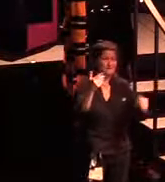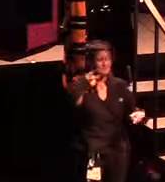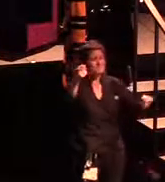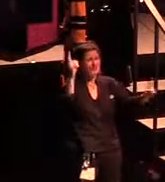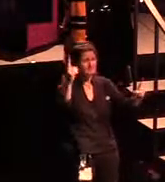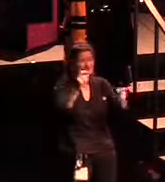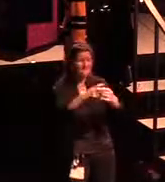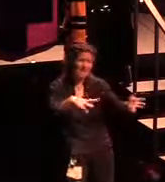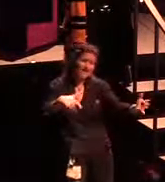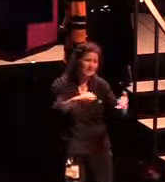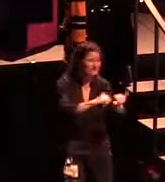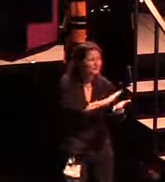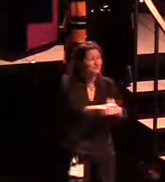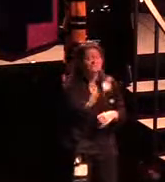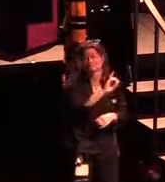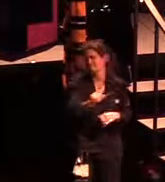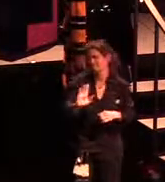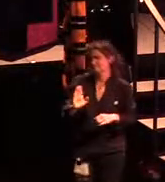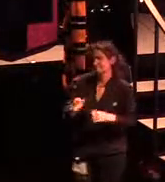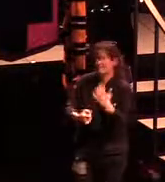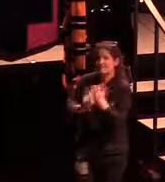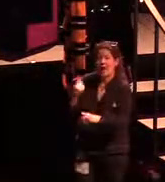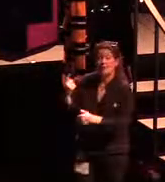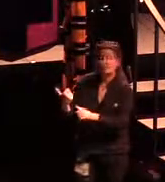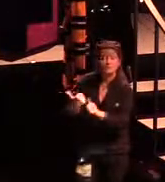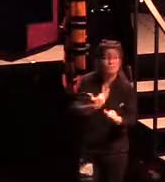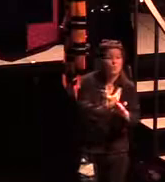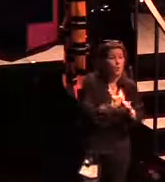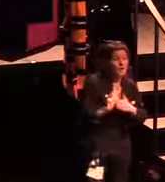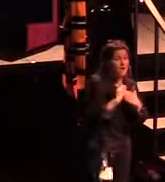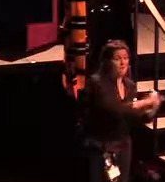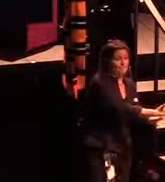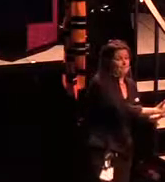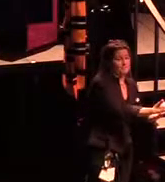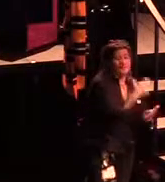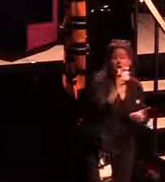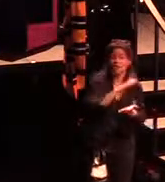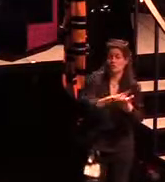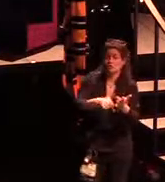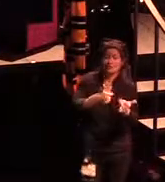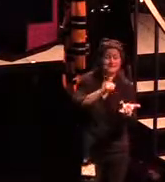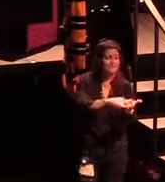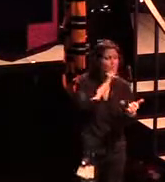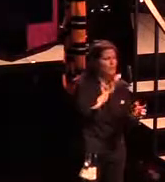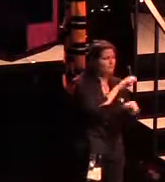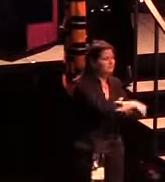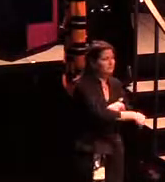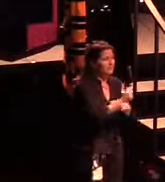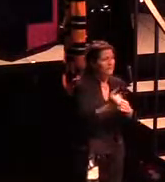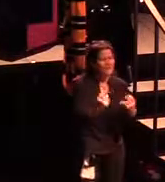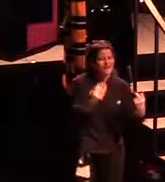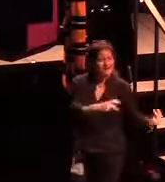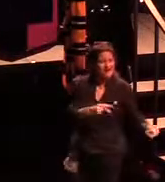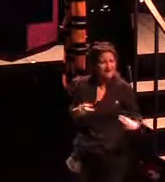Biscuit, if that happens, my support worker will help me. Biscuit, sausage, and Chris will take over with a dance about